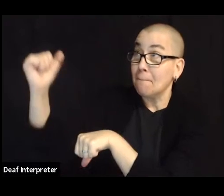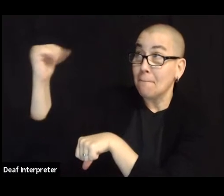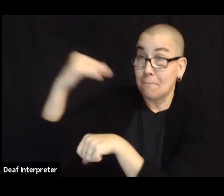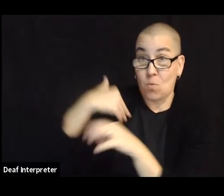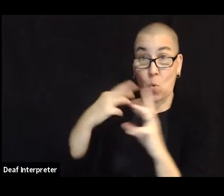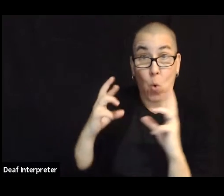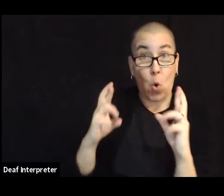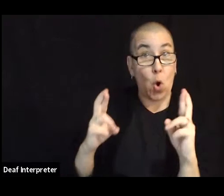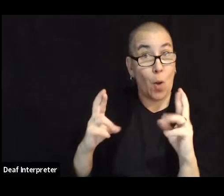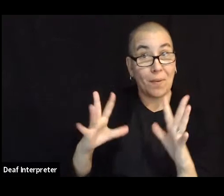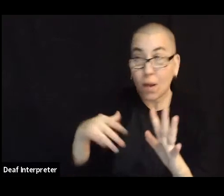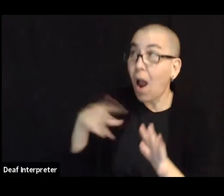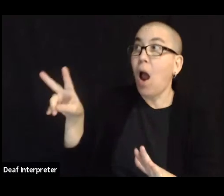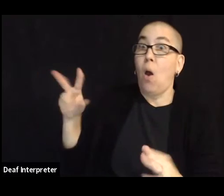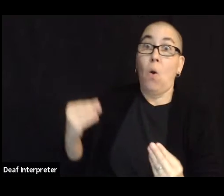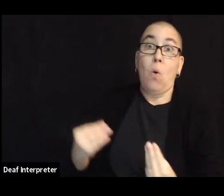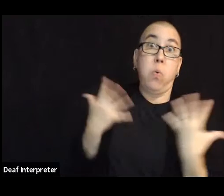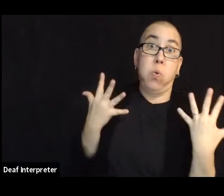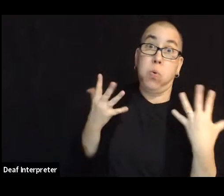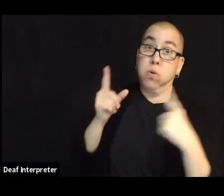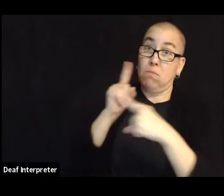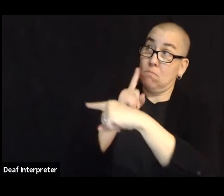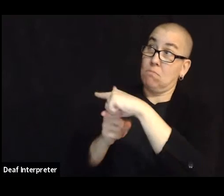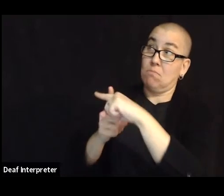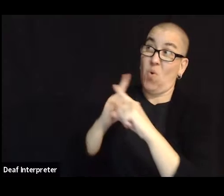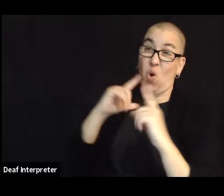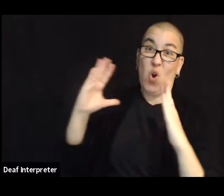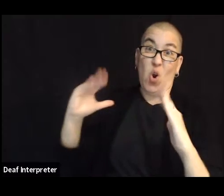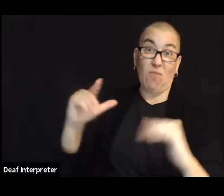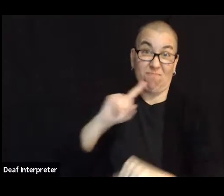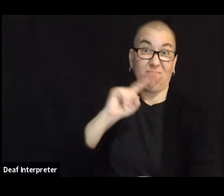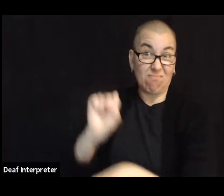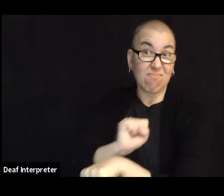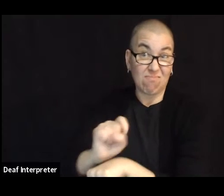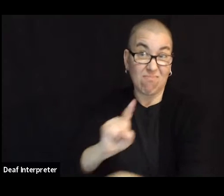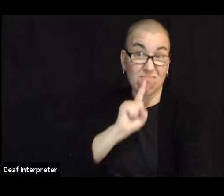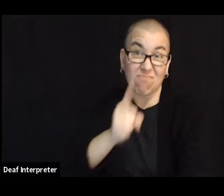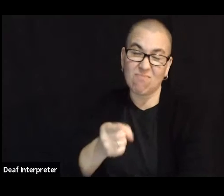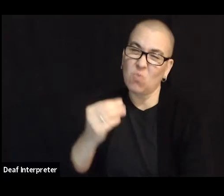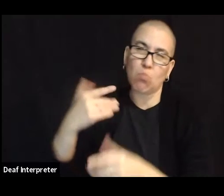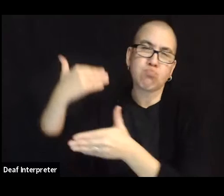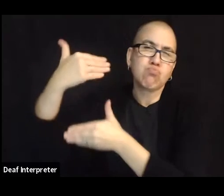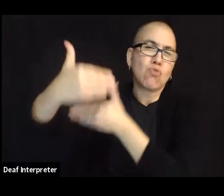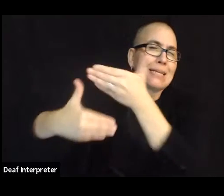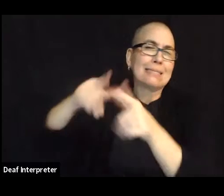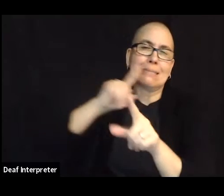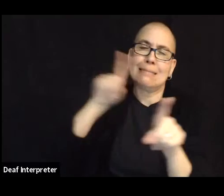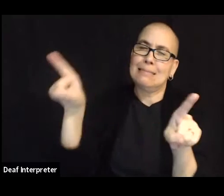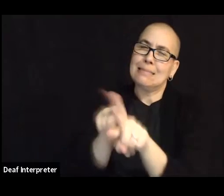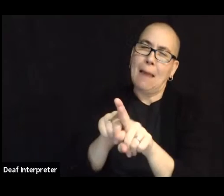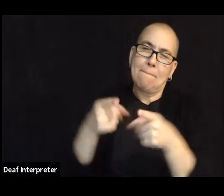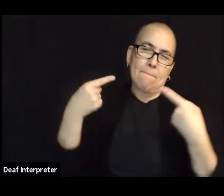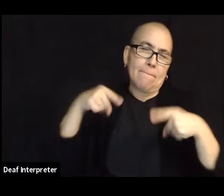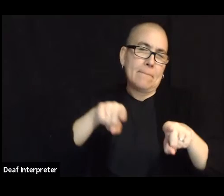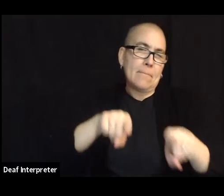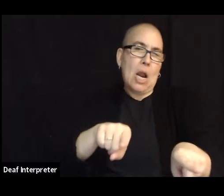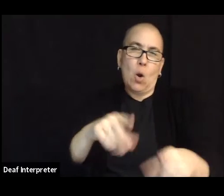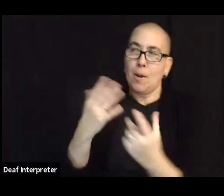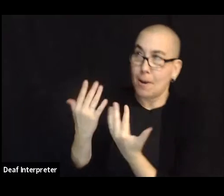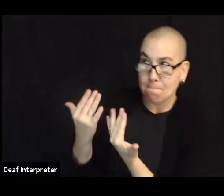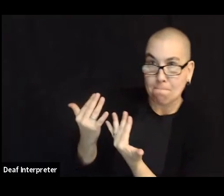supply that we have, and we continue to focus on immunizing for impact, targeting those most at risk of